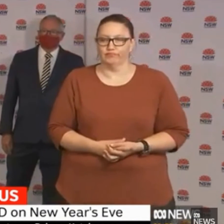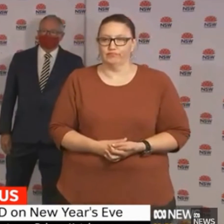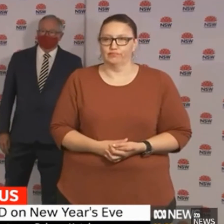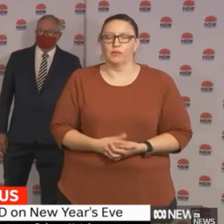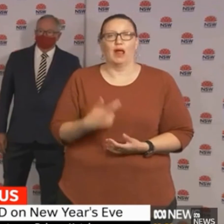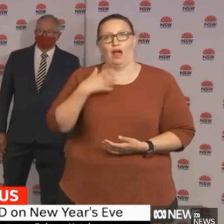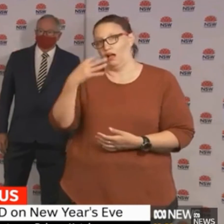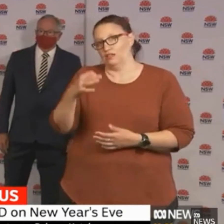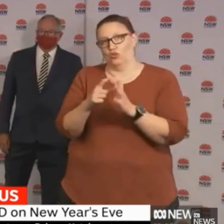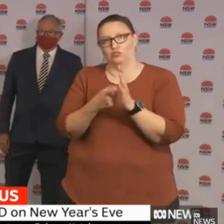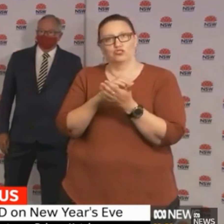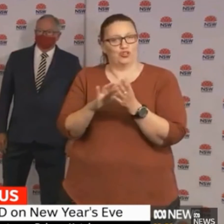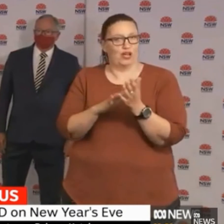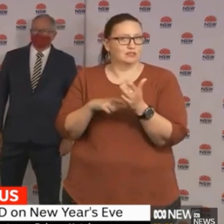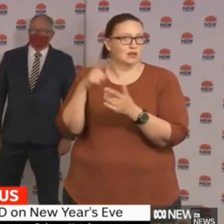certain circumstances.